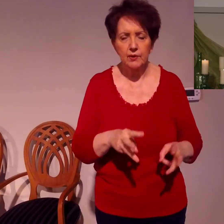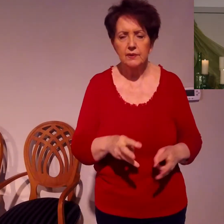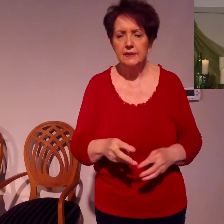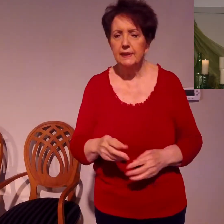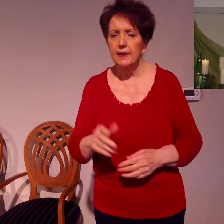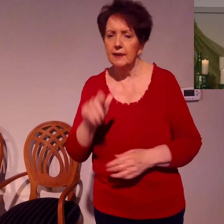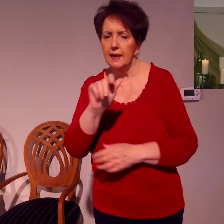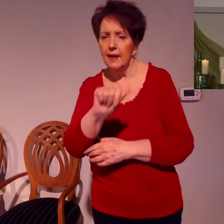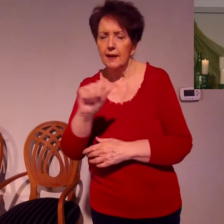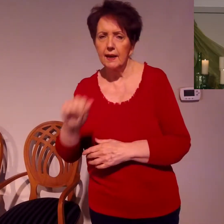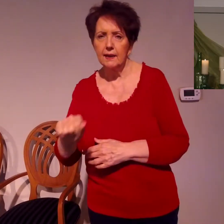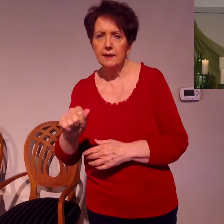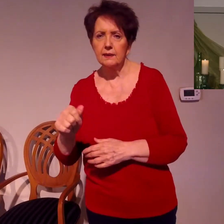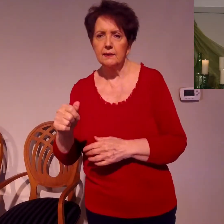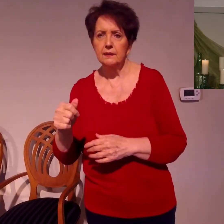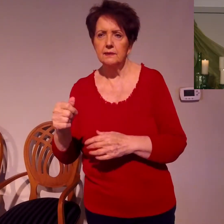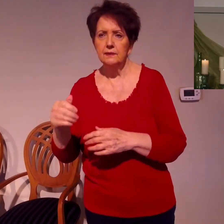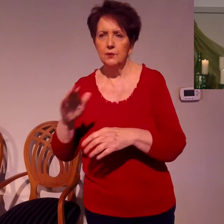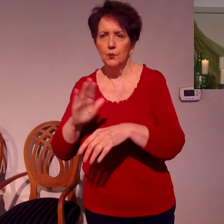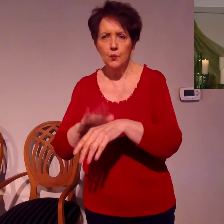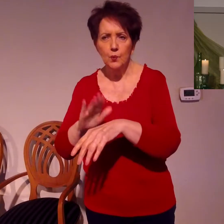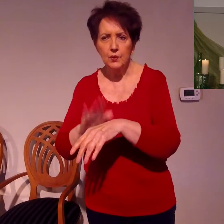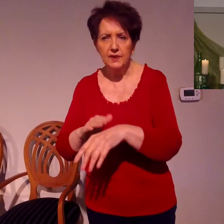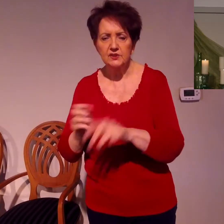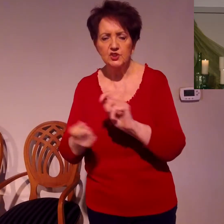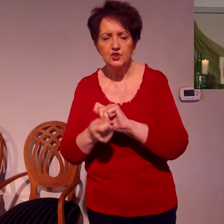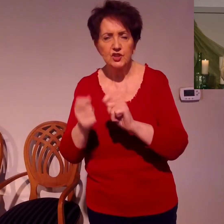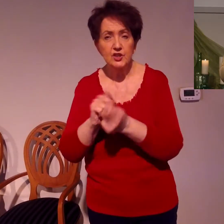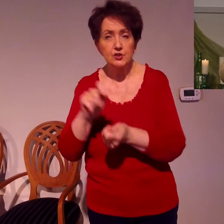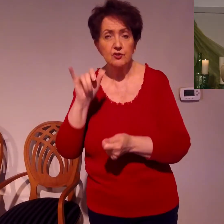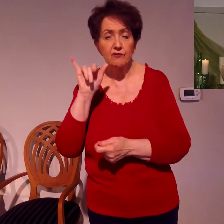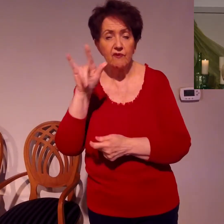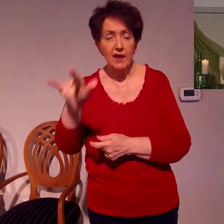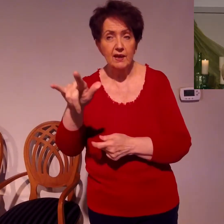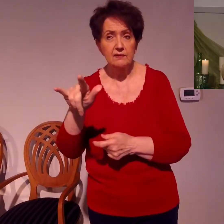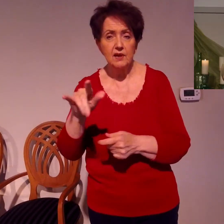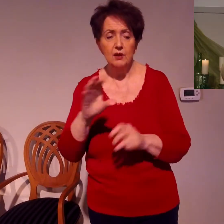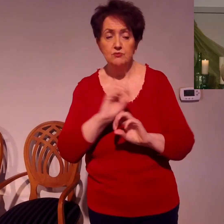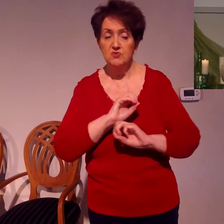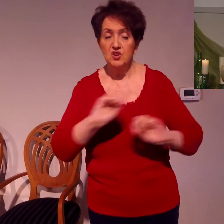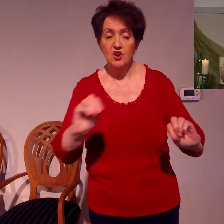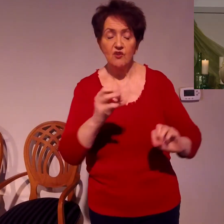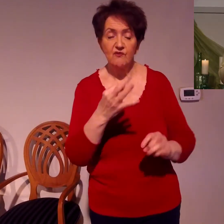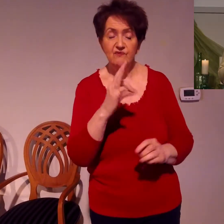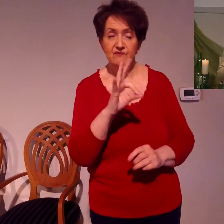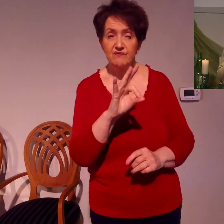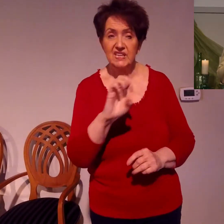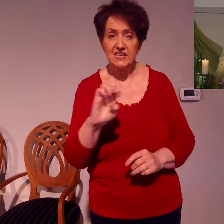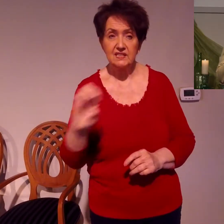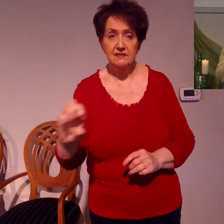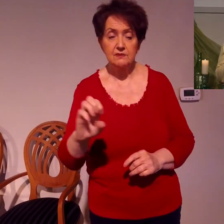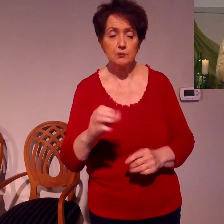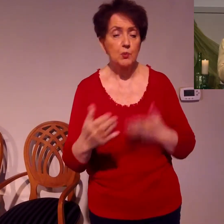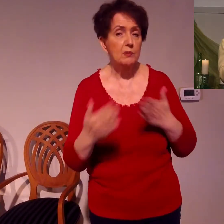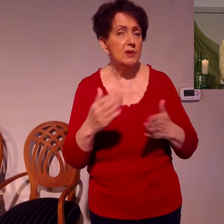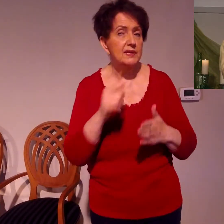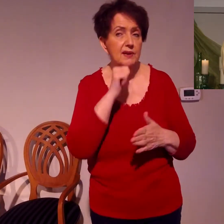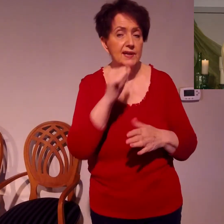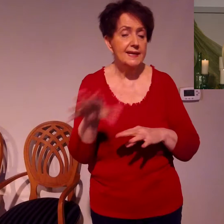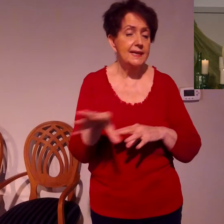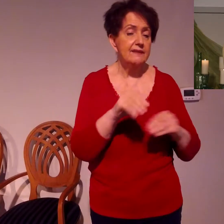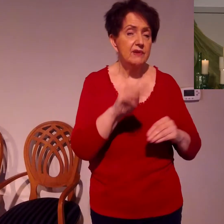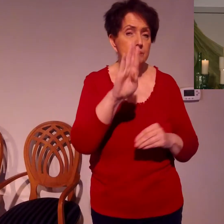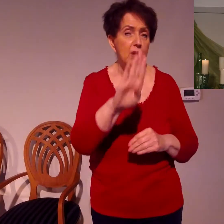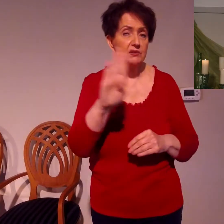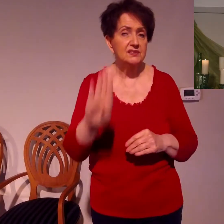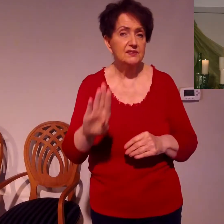Airlines notices like, you can change your flight with no change it fee, because we're probably not getting out of Boston tomorrow. It's like,